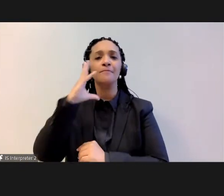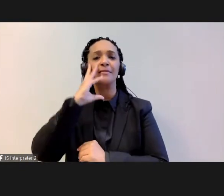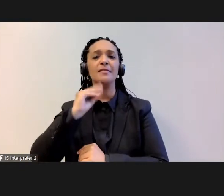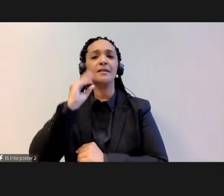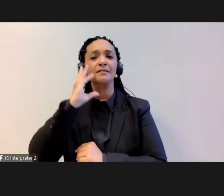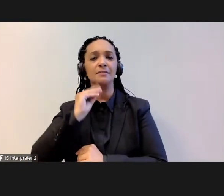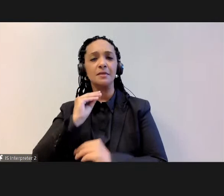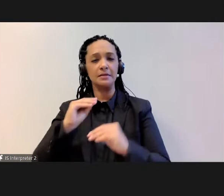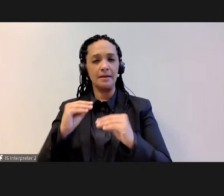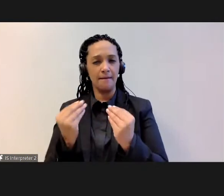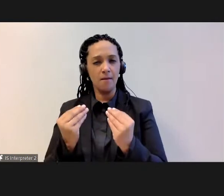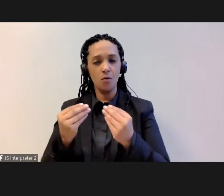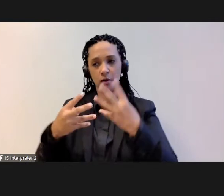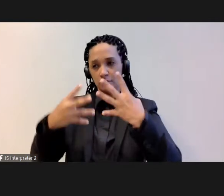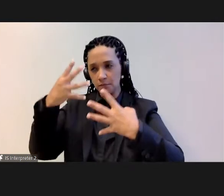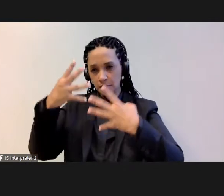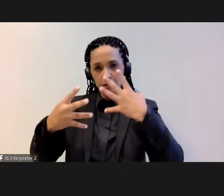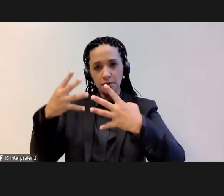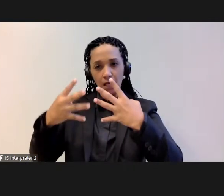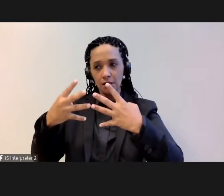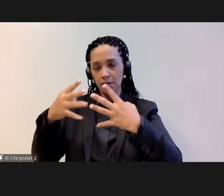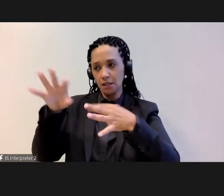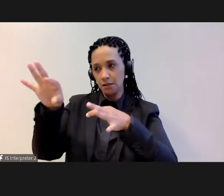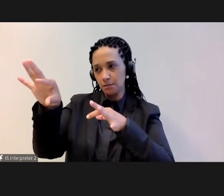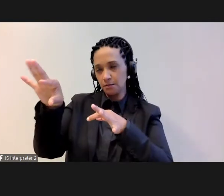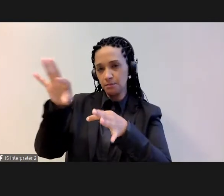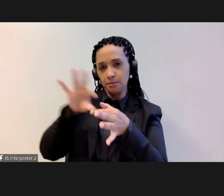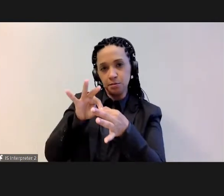Malawi is trying to invest